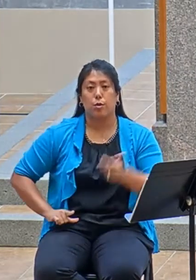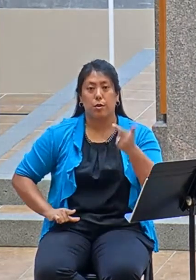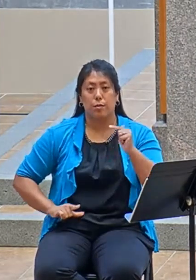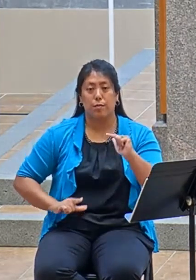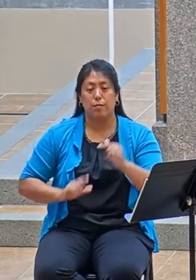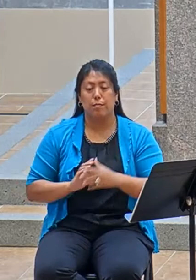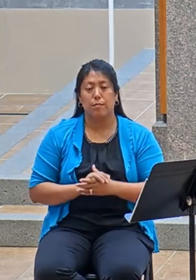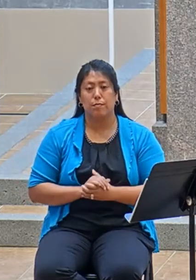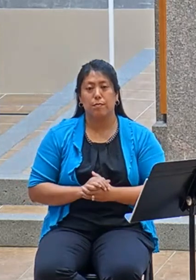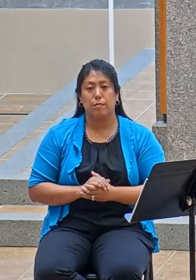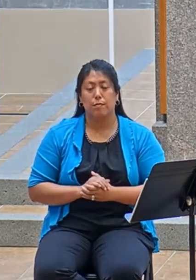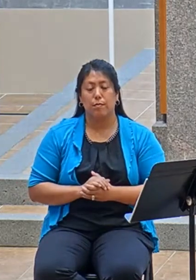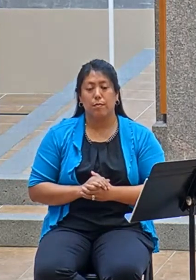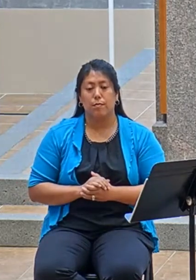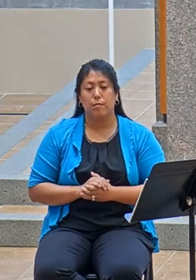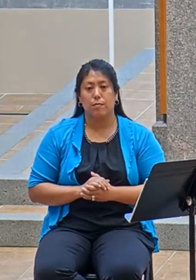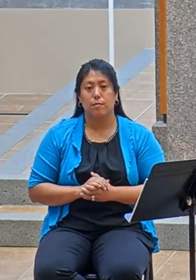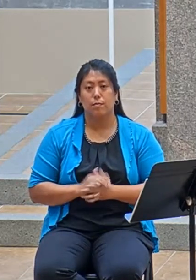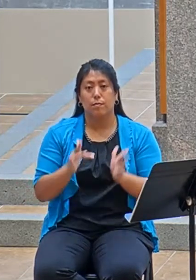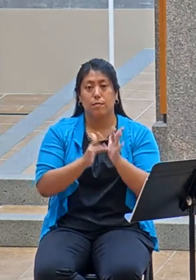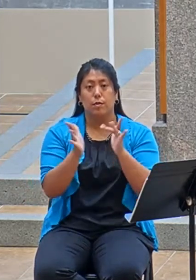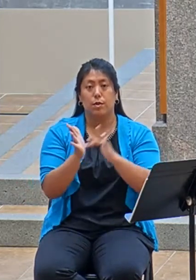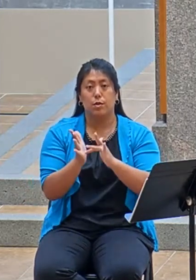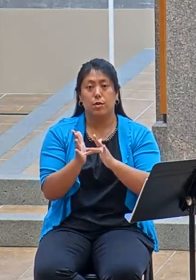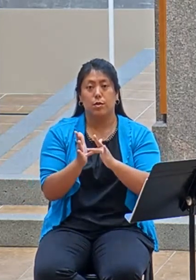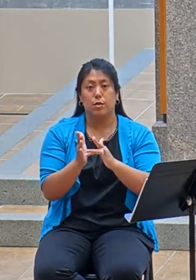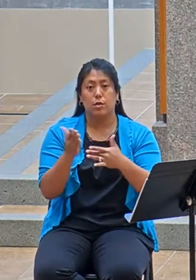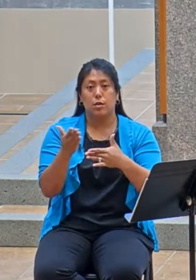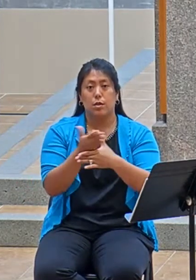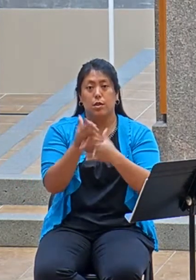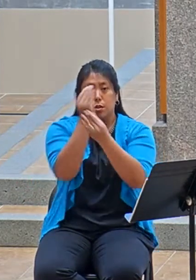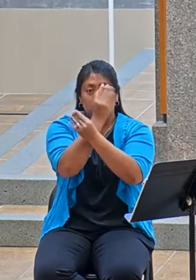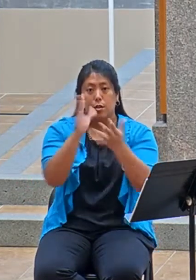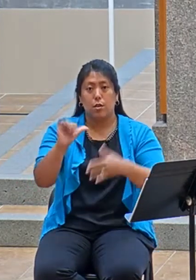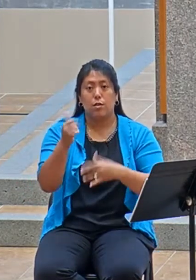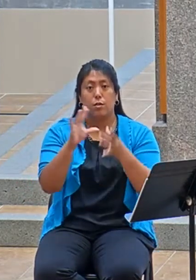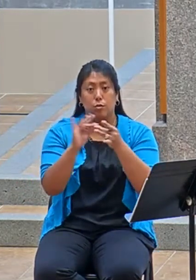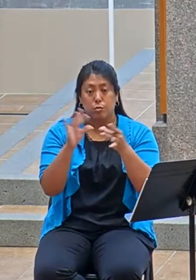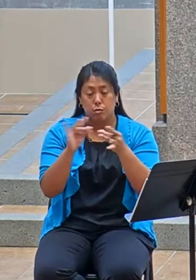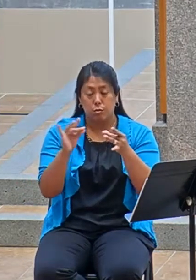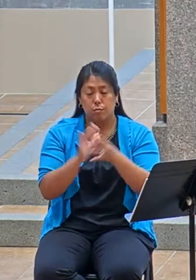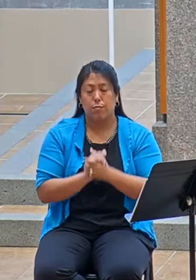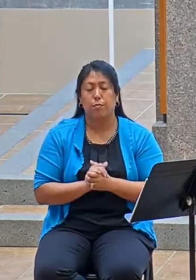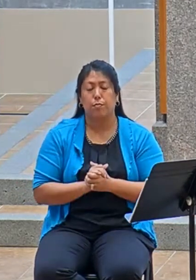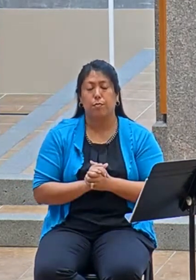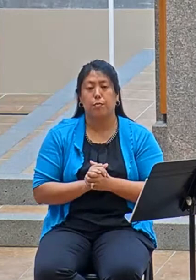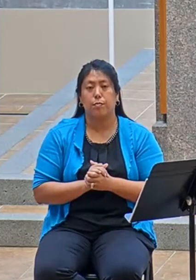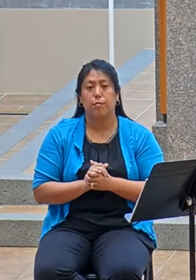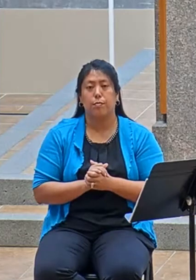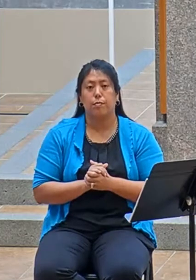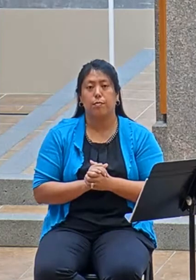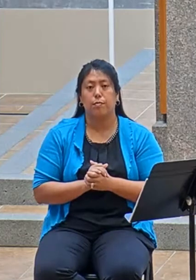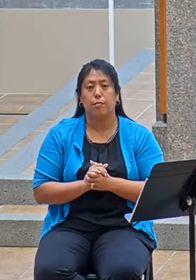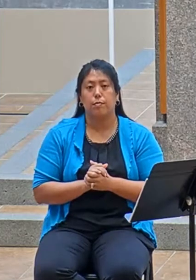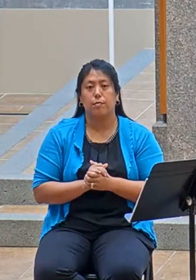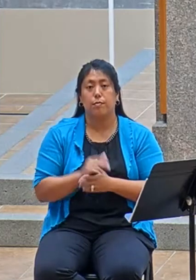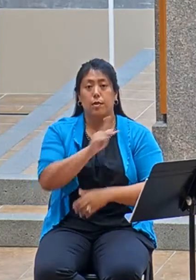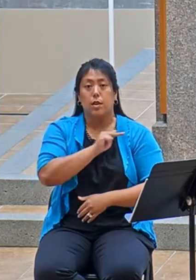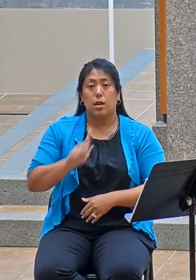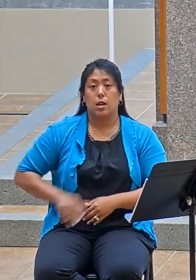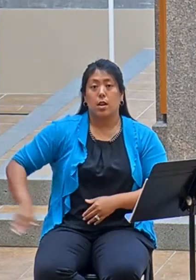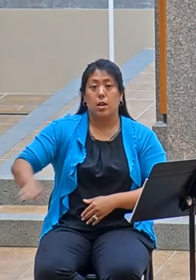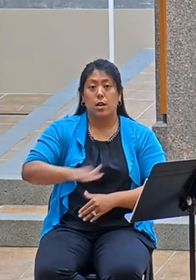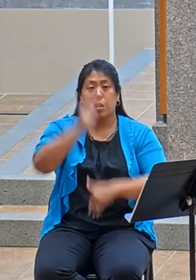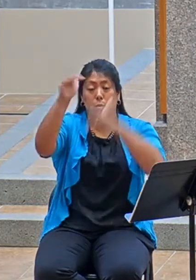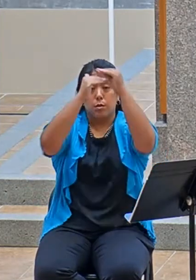Lord. Jesus proposed another parable to the crowds, saying, "The kingdom of